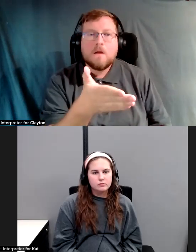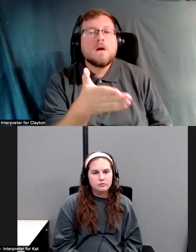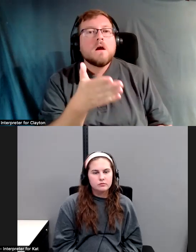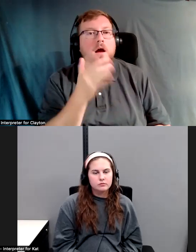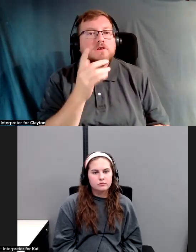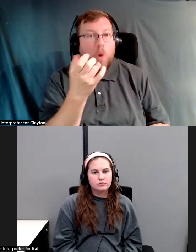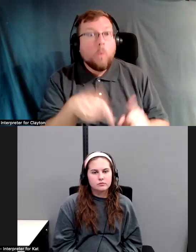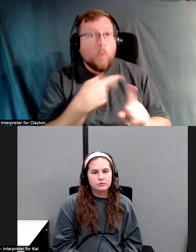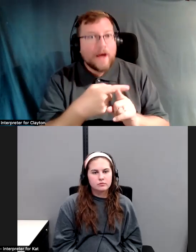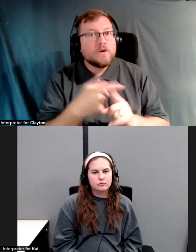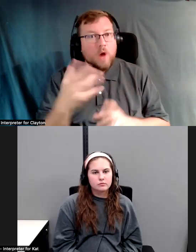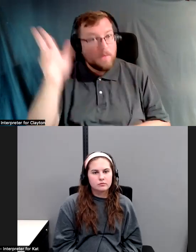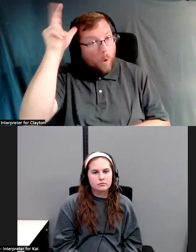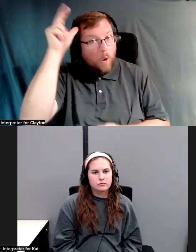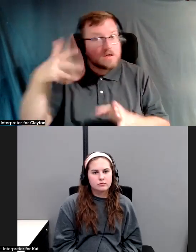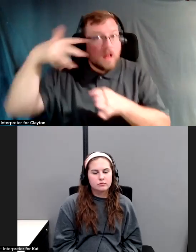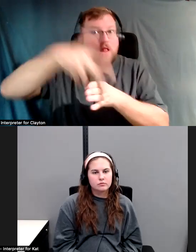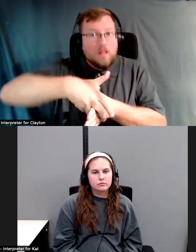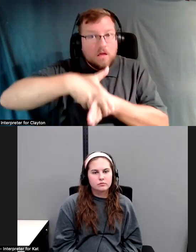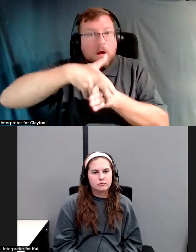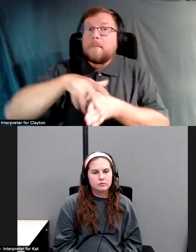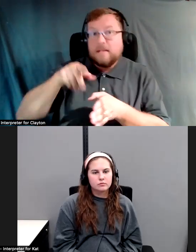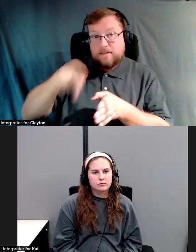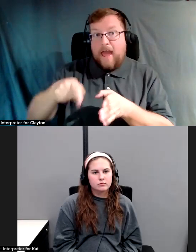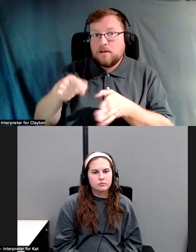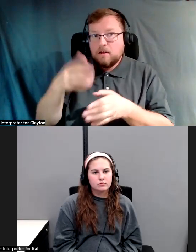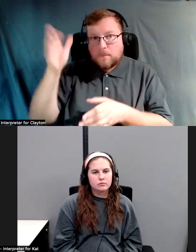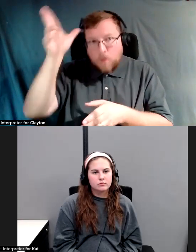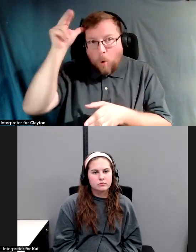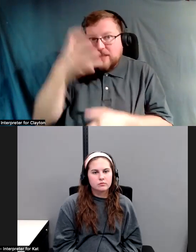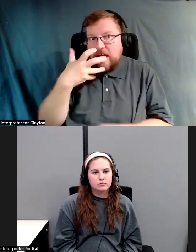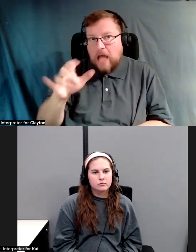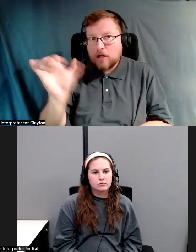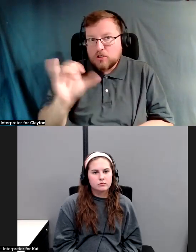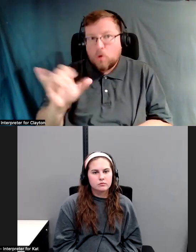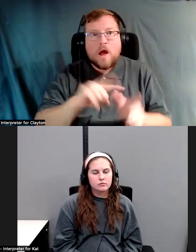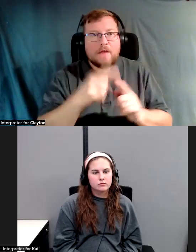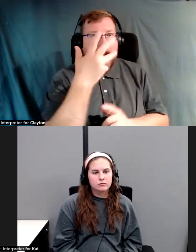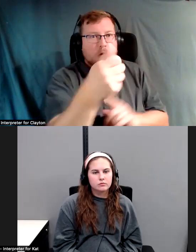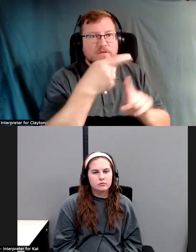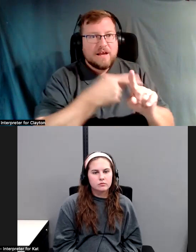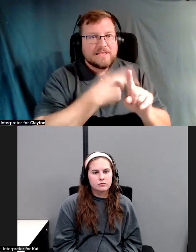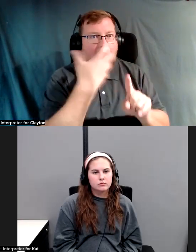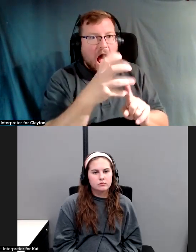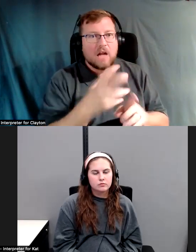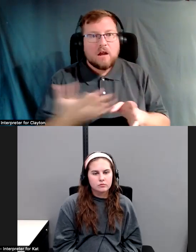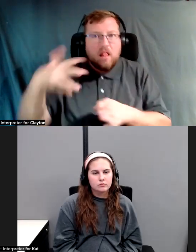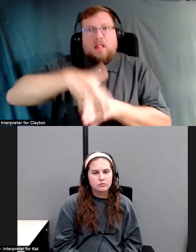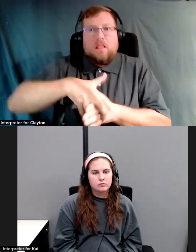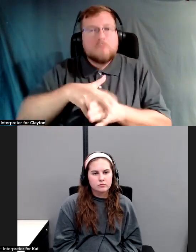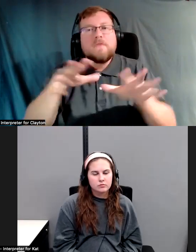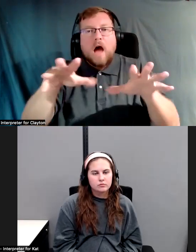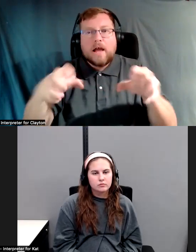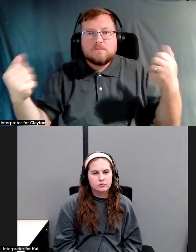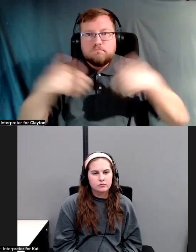horse, first of all, because the horse emits heat too, and then you're trying to act in very hot weather, that you're gonna have to have some ice packs on you or a nice cool down.